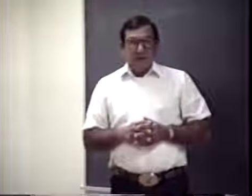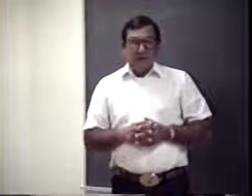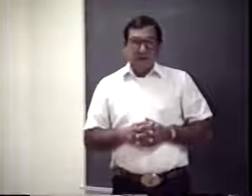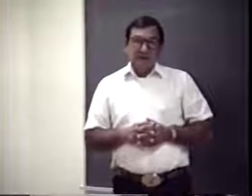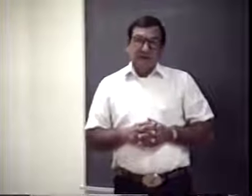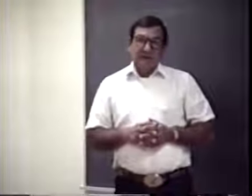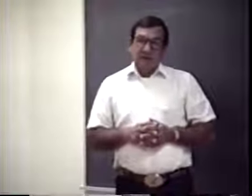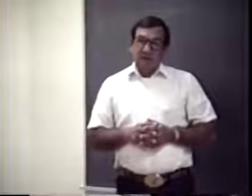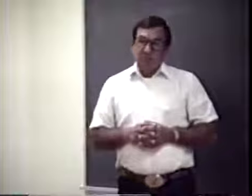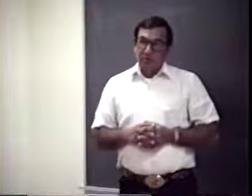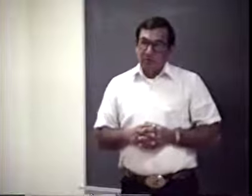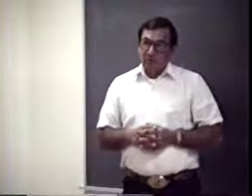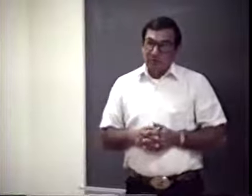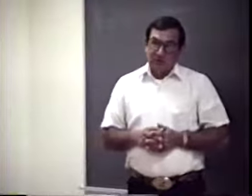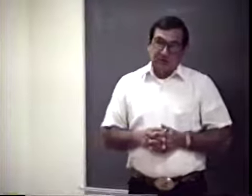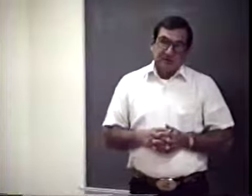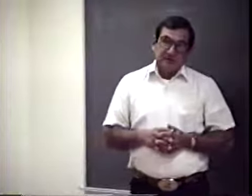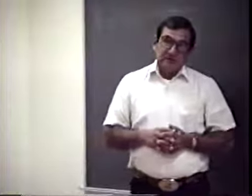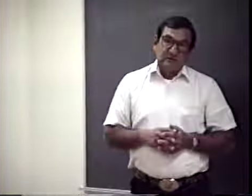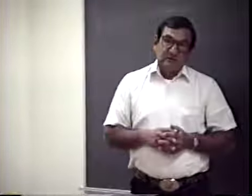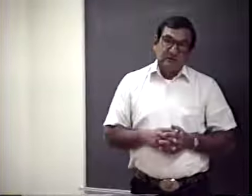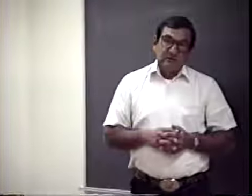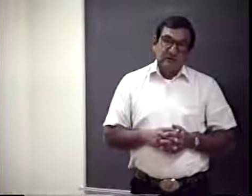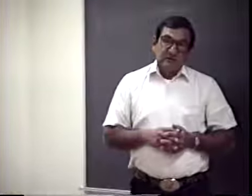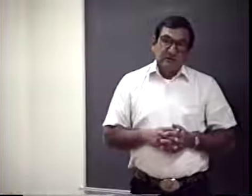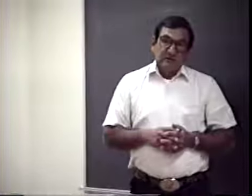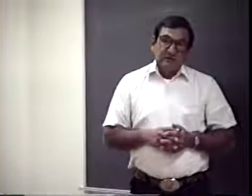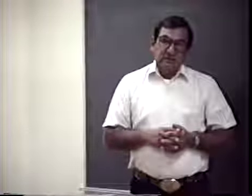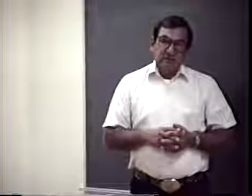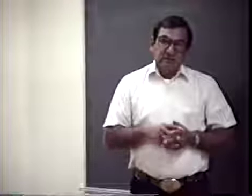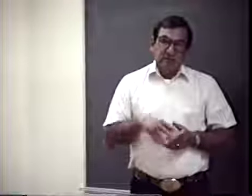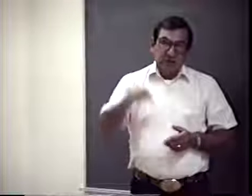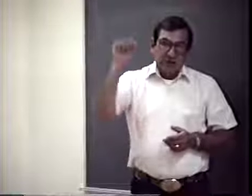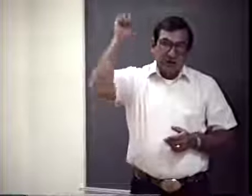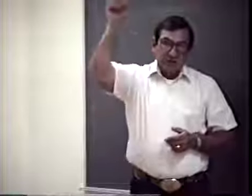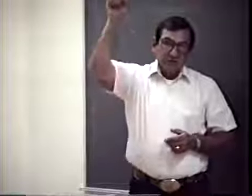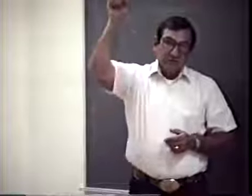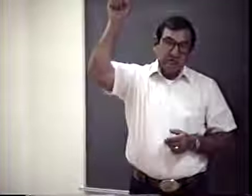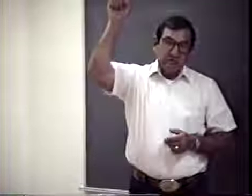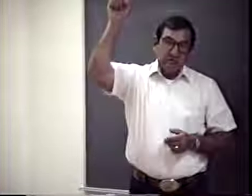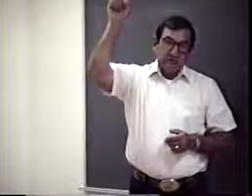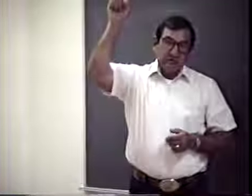Indians can say they can be proud of nowadays. They say they're proud.